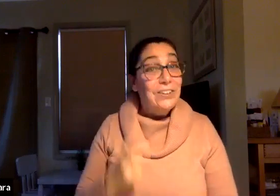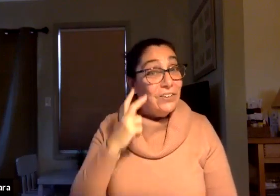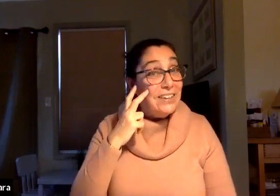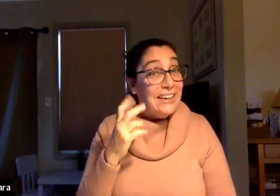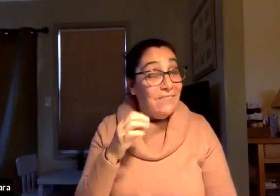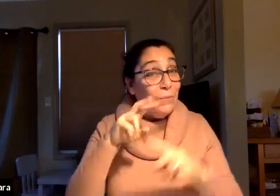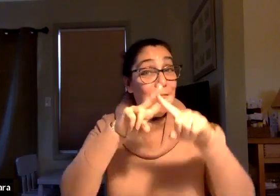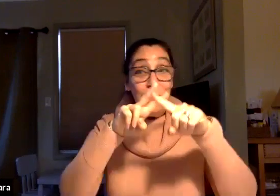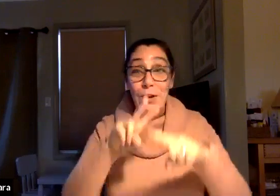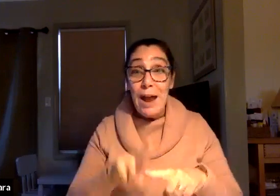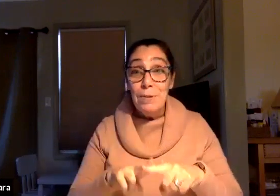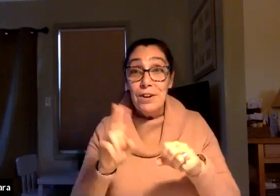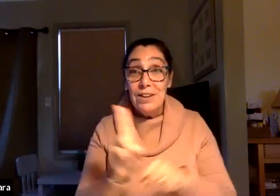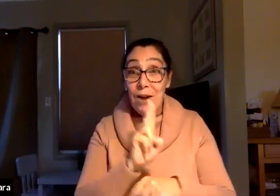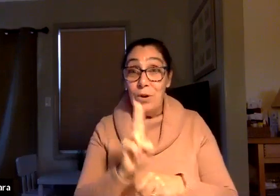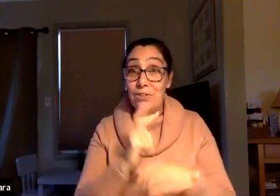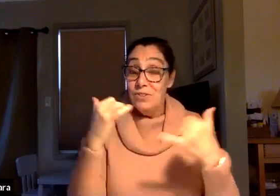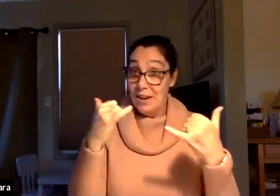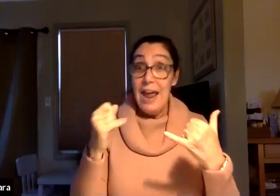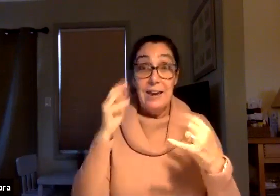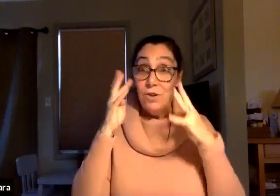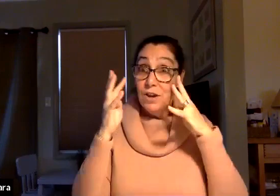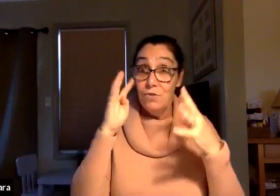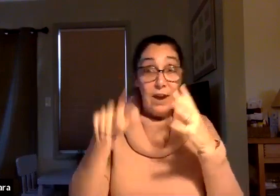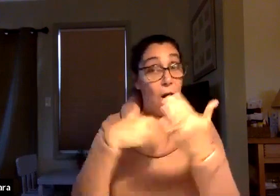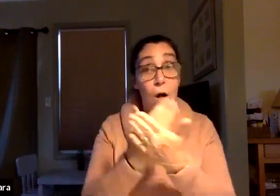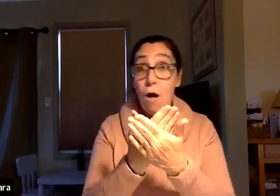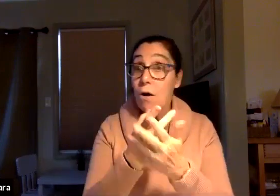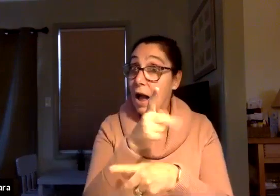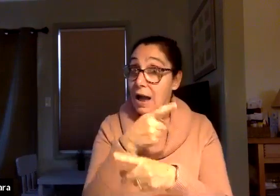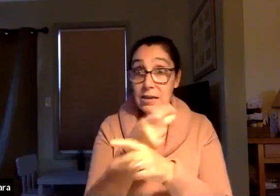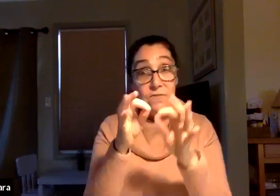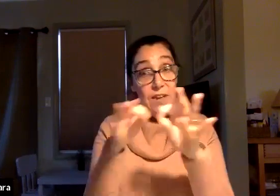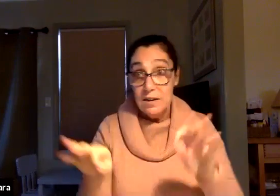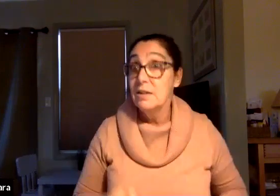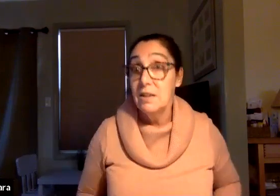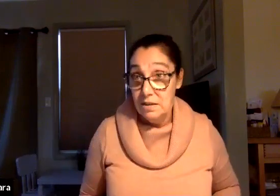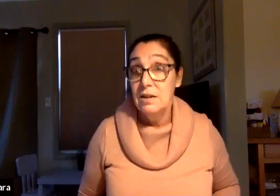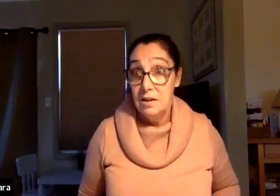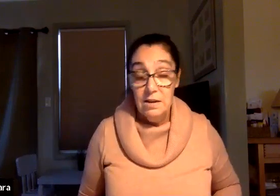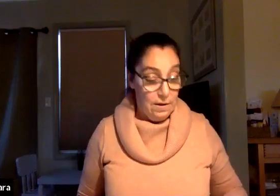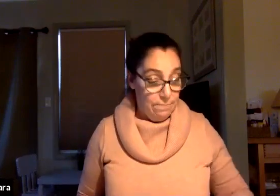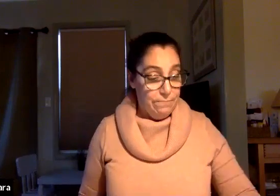So see, even with the vocabulary that we use today, you can create all kinds of sentences.